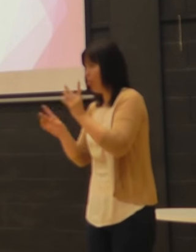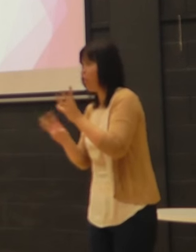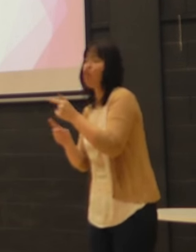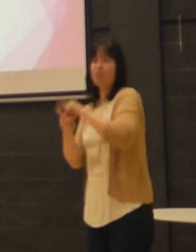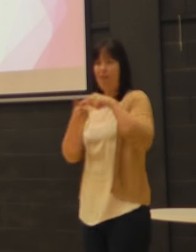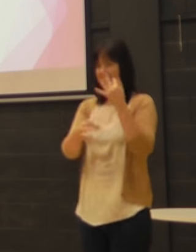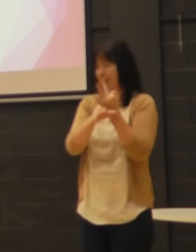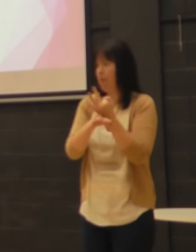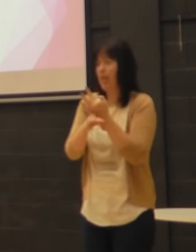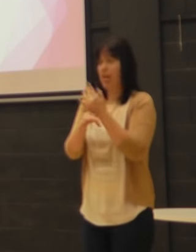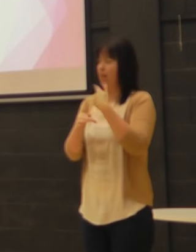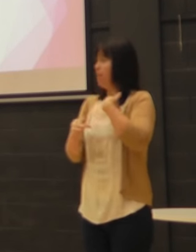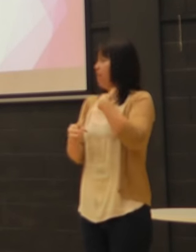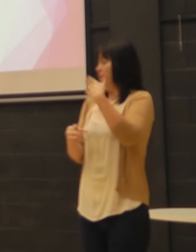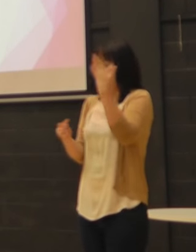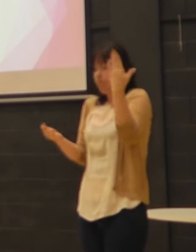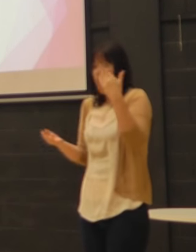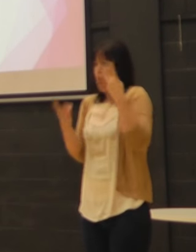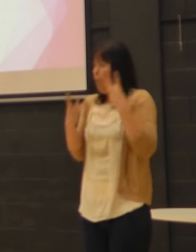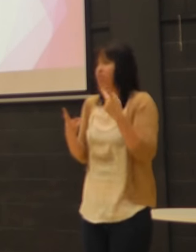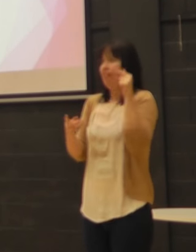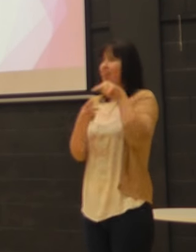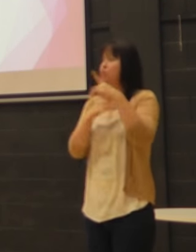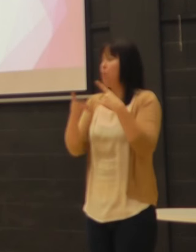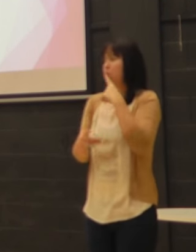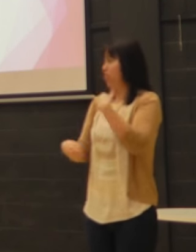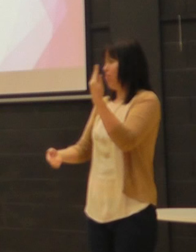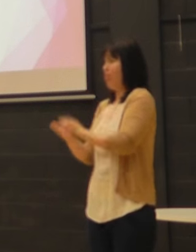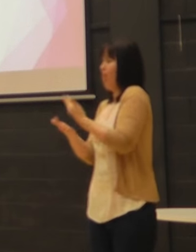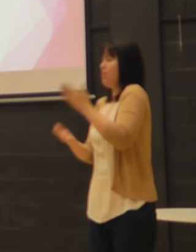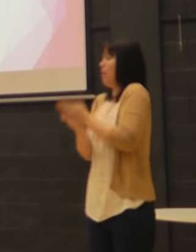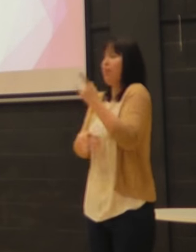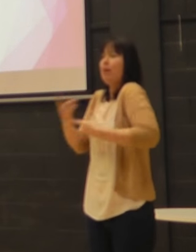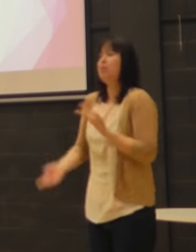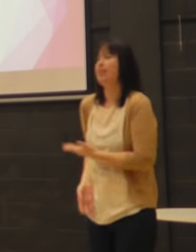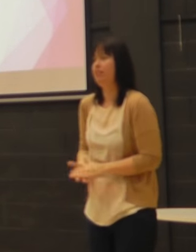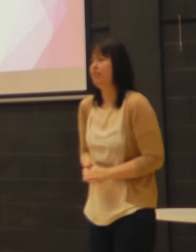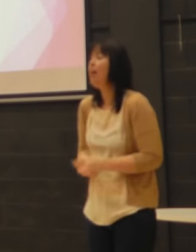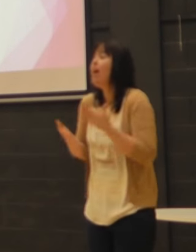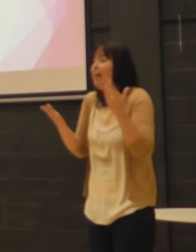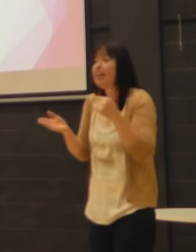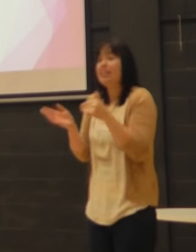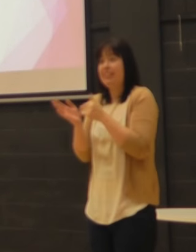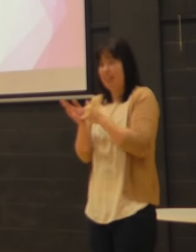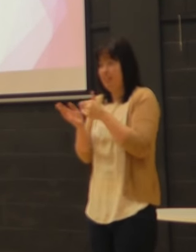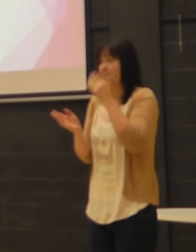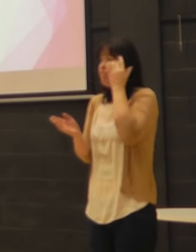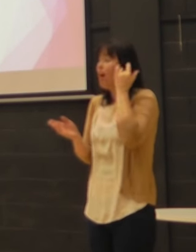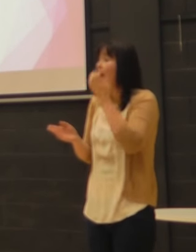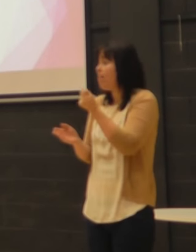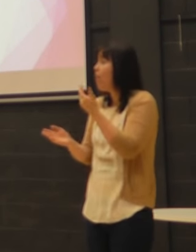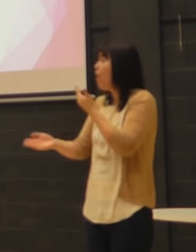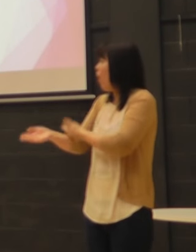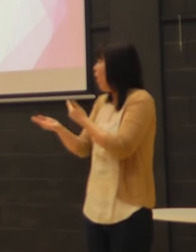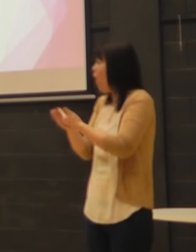that the best possible care has been given, and yet the law is getting in the way. Certainly, the law restricting access